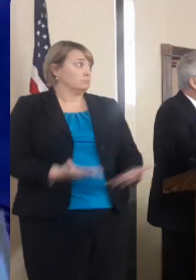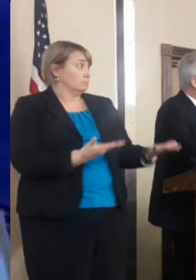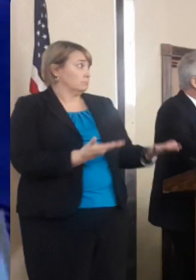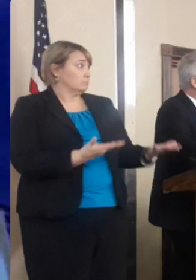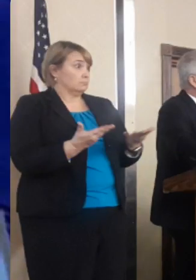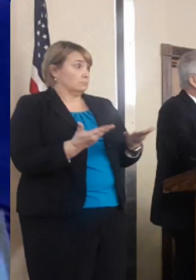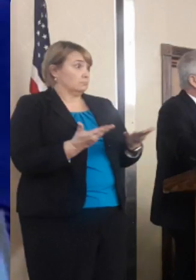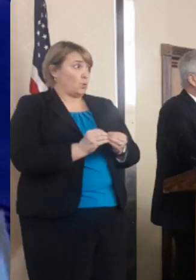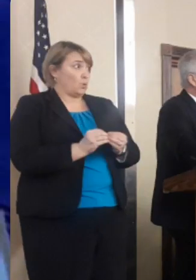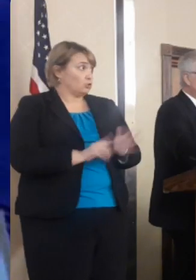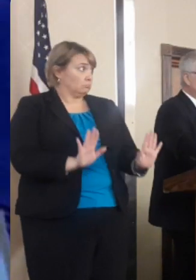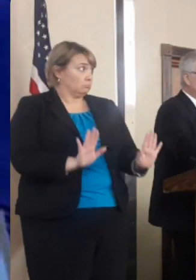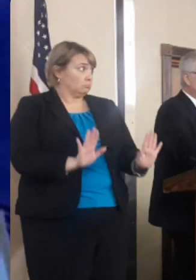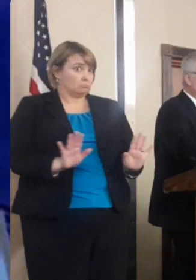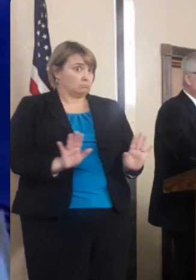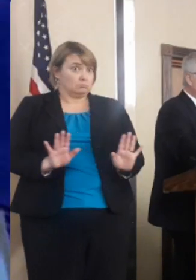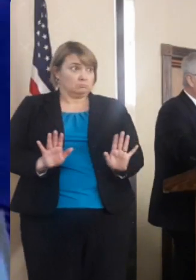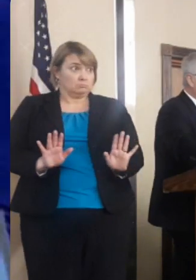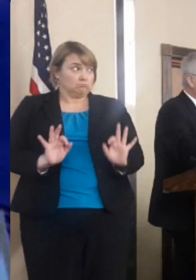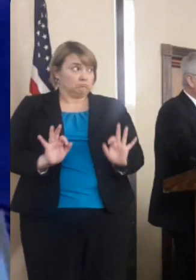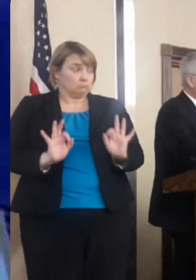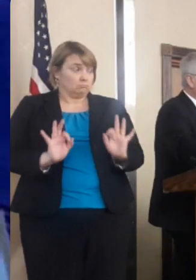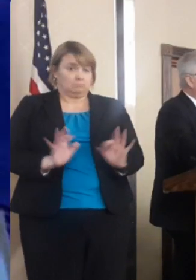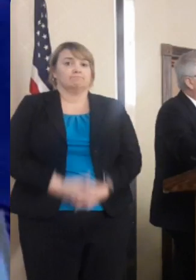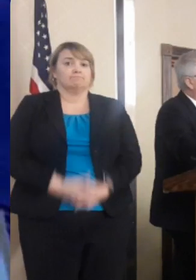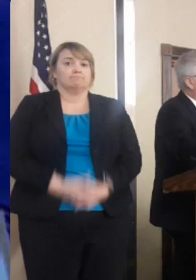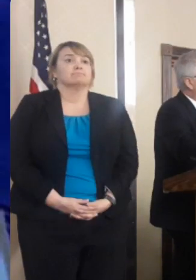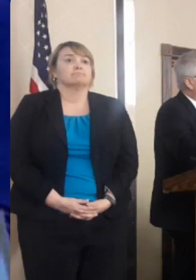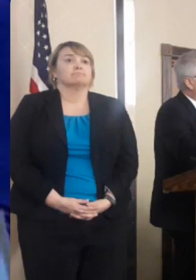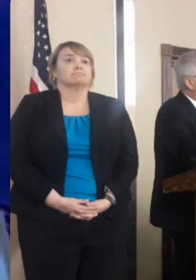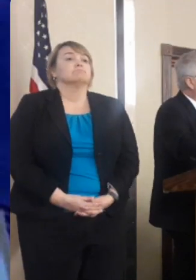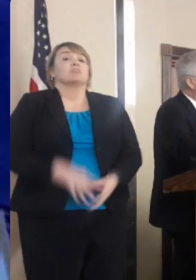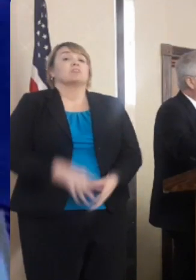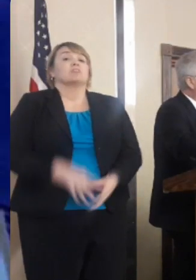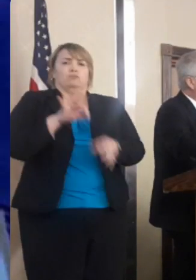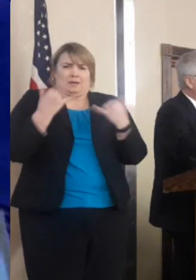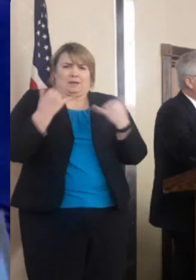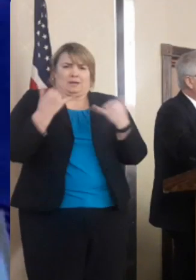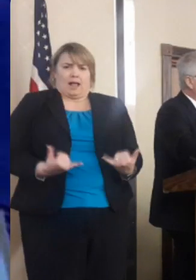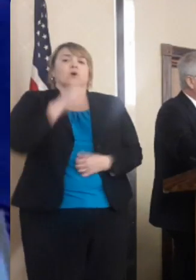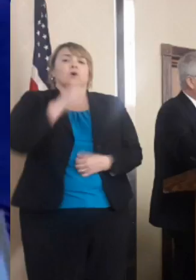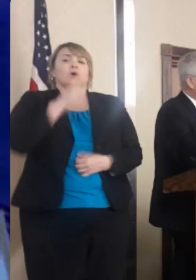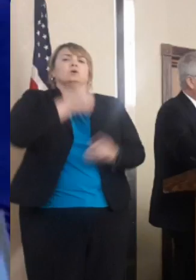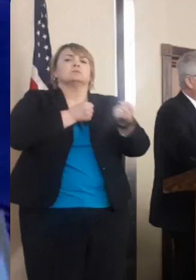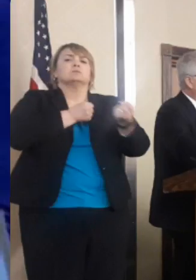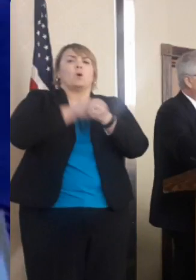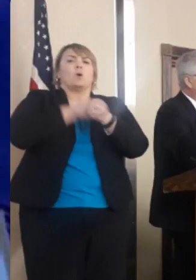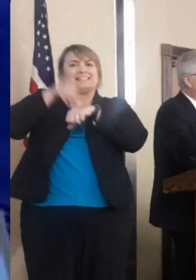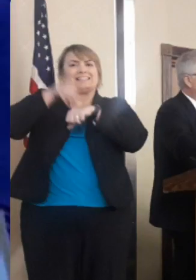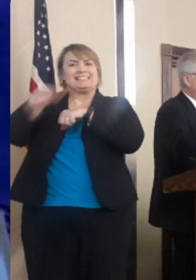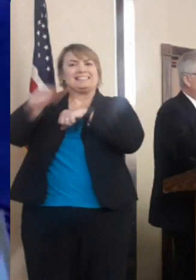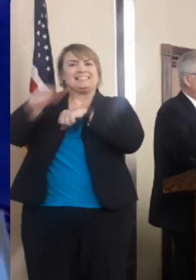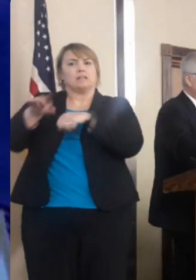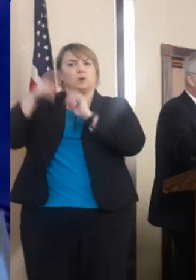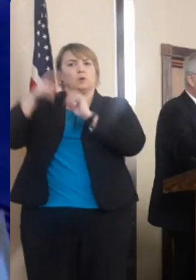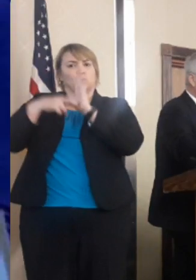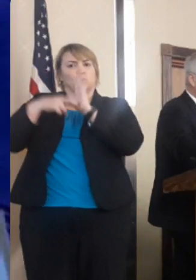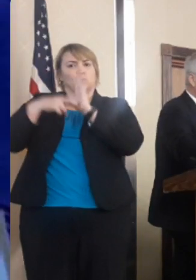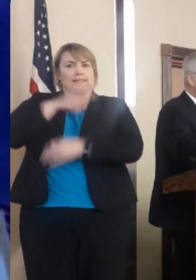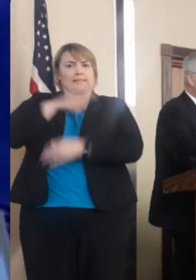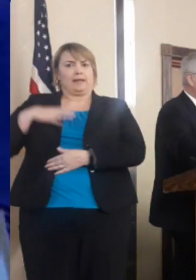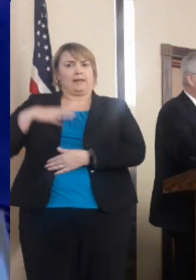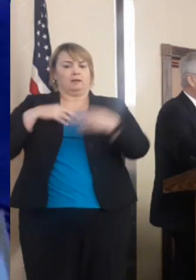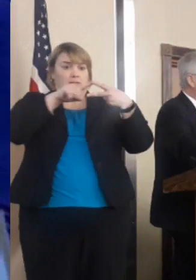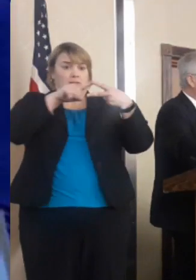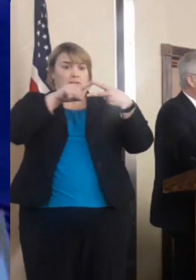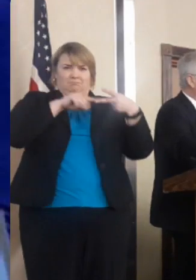So, seeing no further discussion, all in favor of sending to the Rules Committee everything but those 2, the 2 being